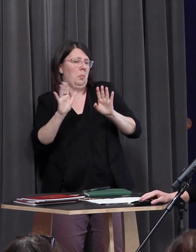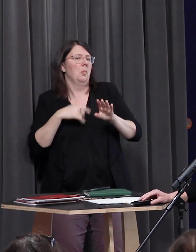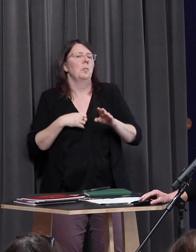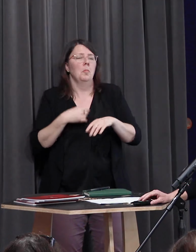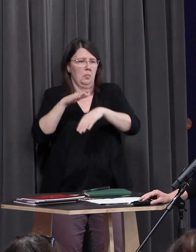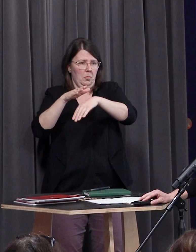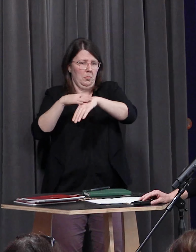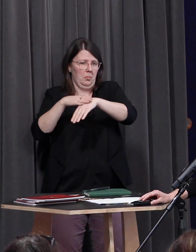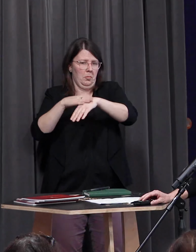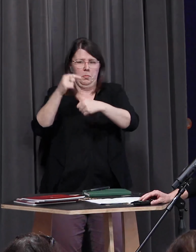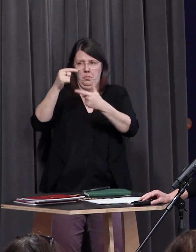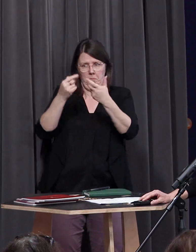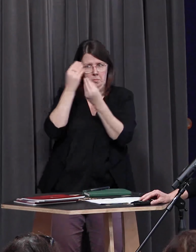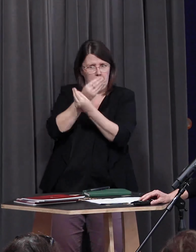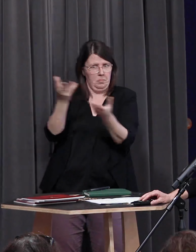First,